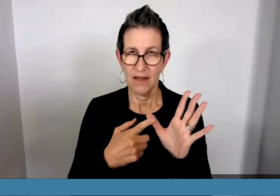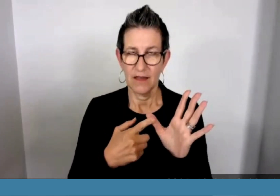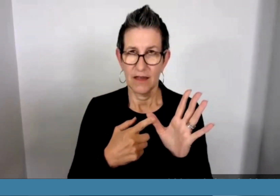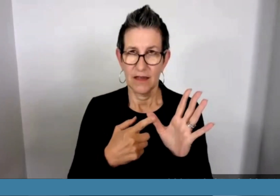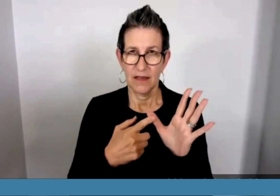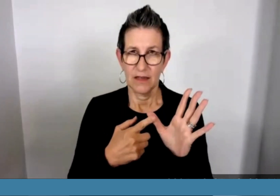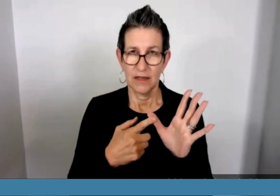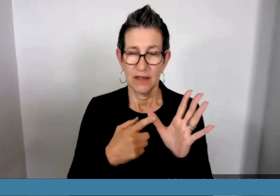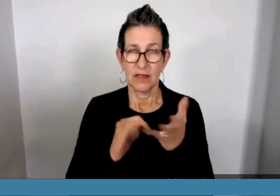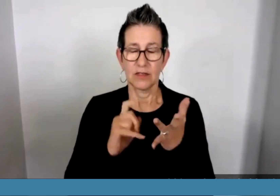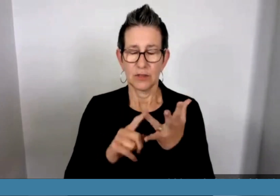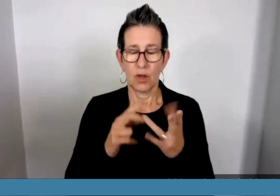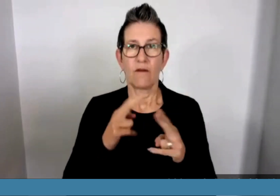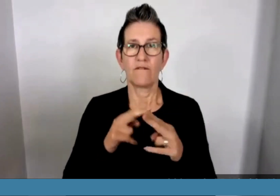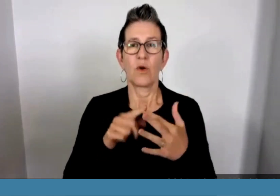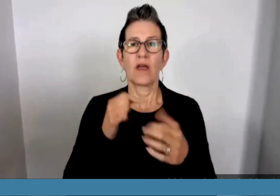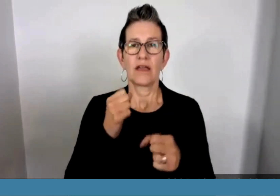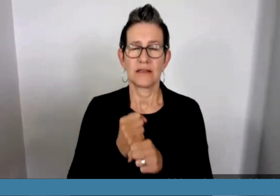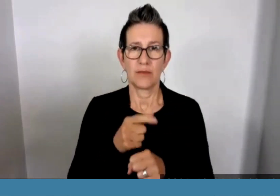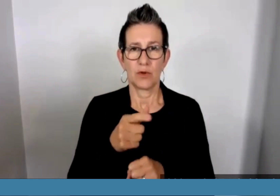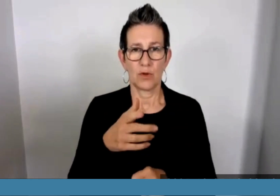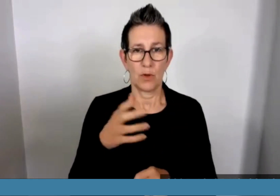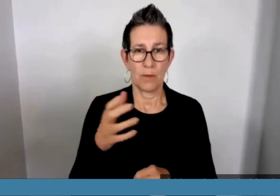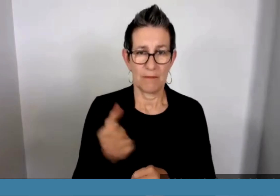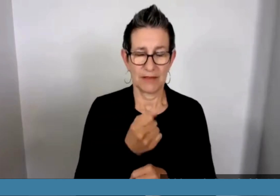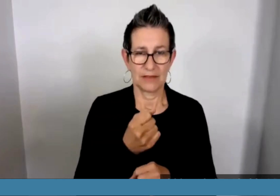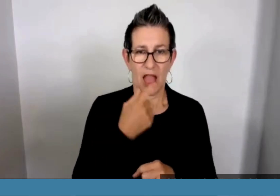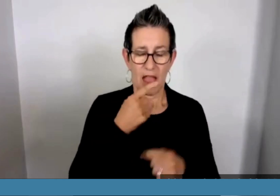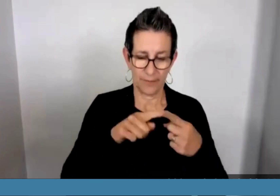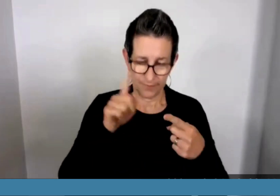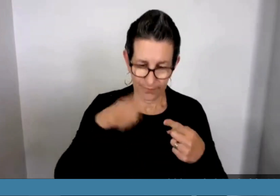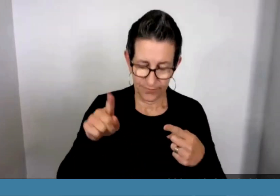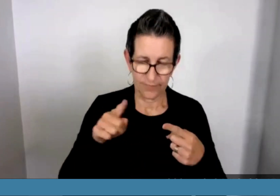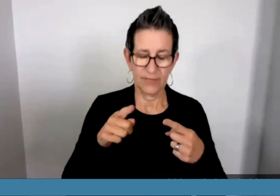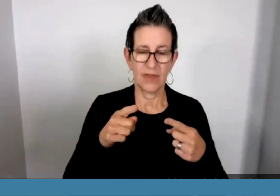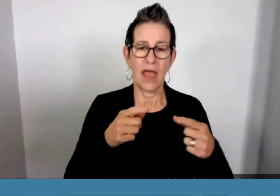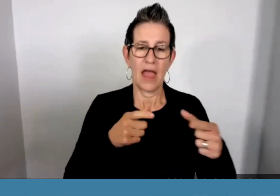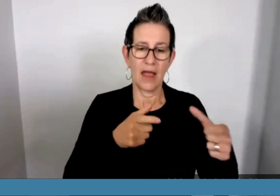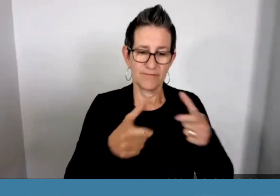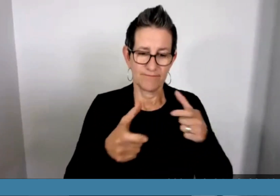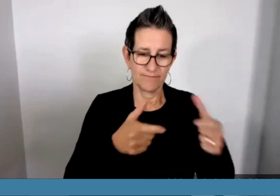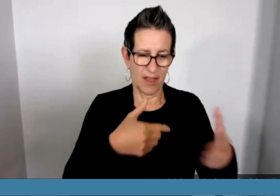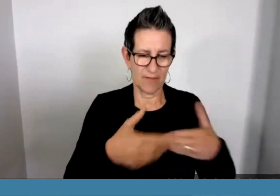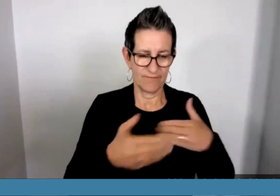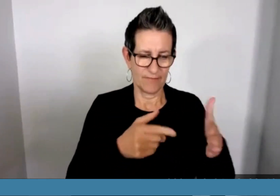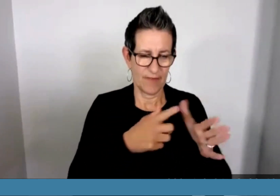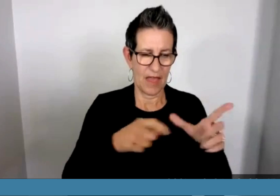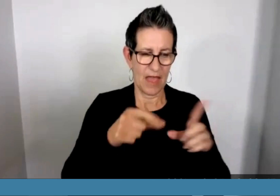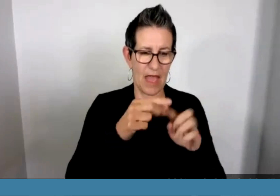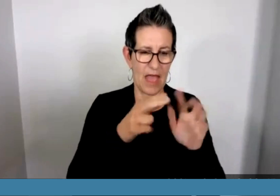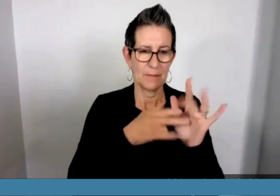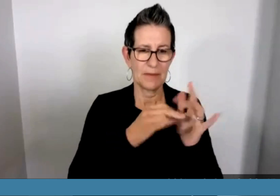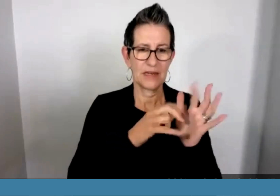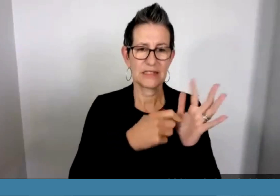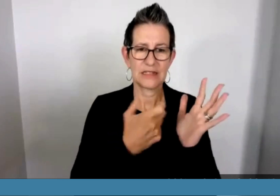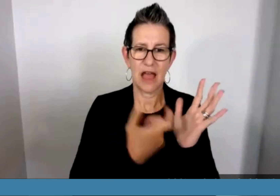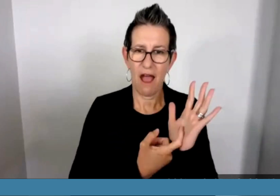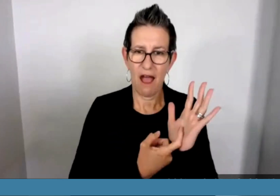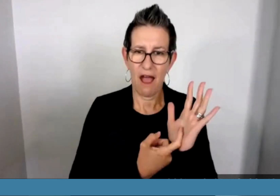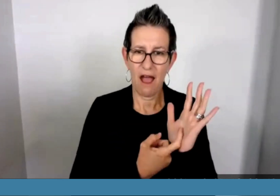So for example, you need to have the capacity to administer the grant to, where is it? Sorry, there is a